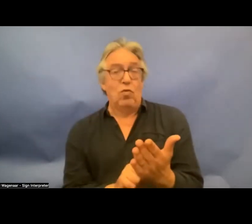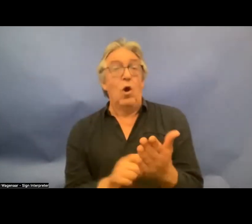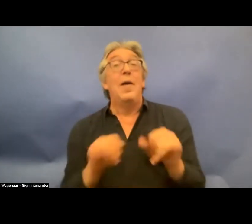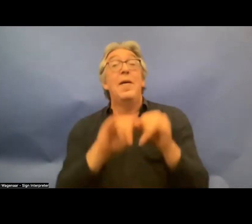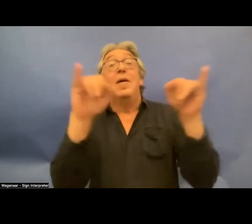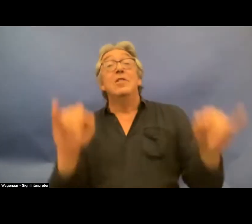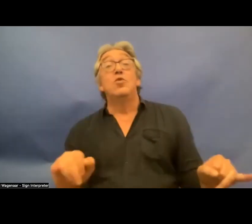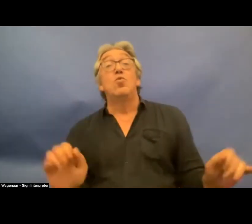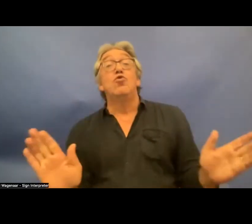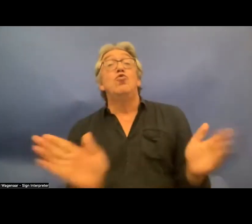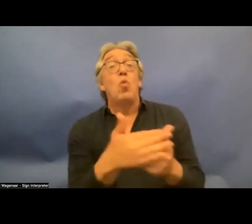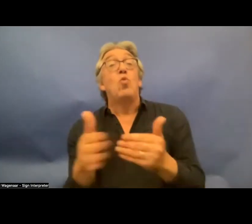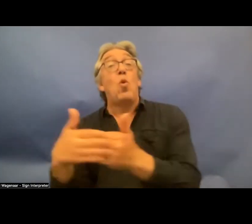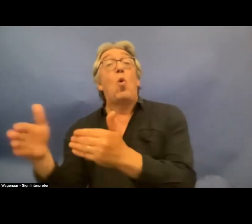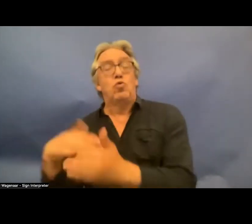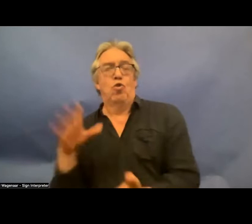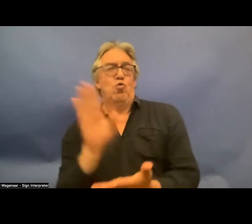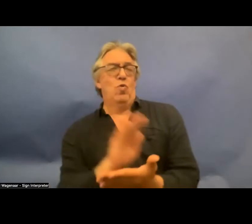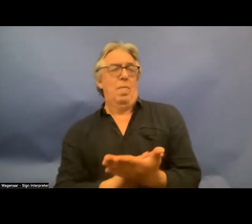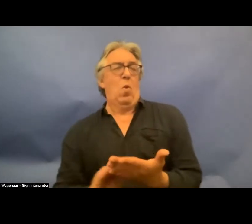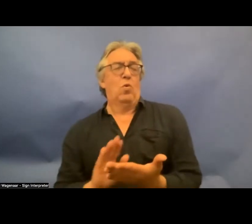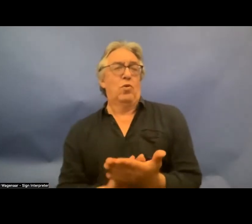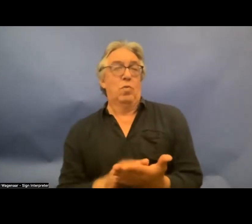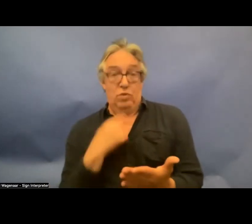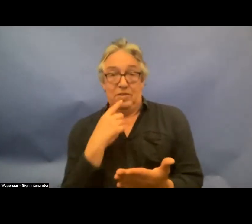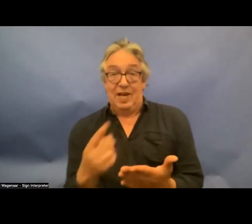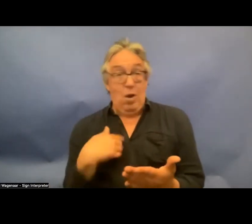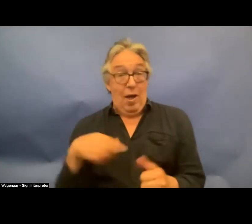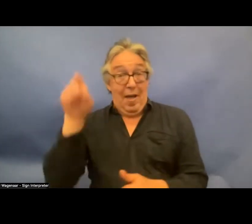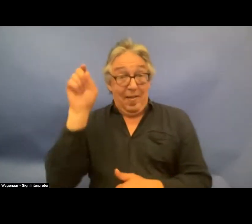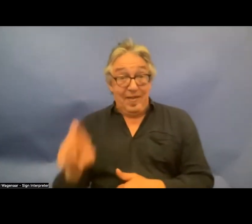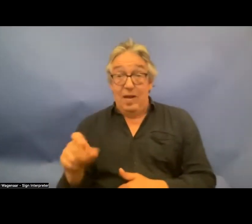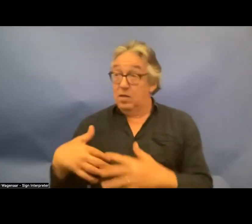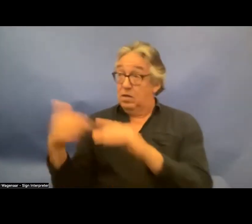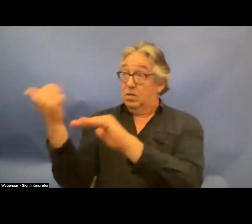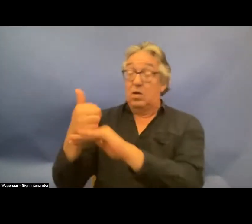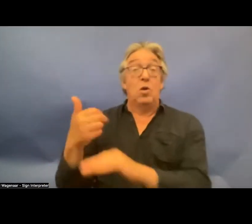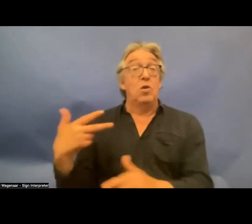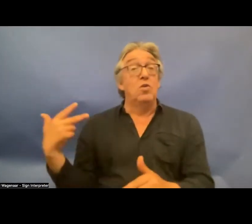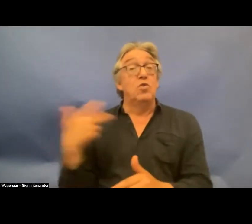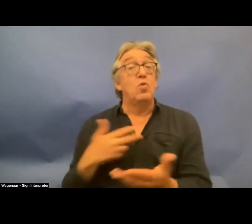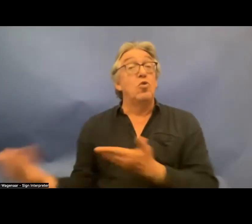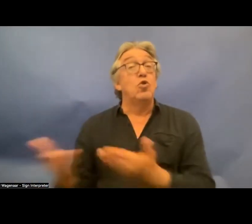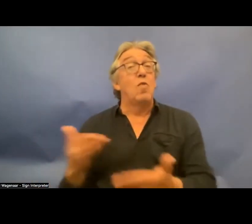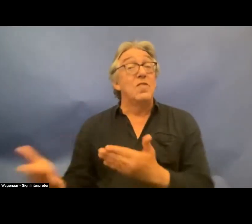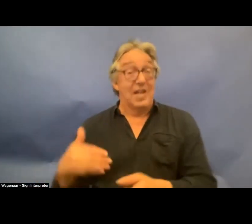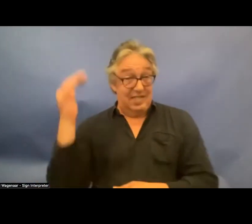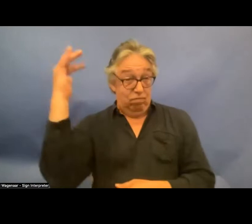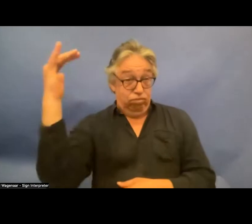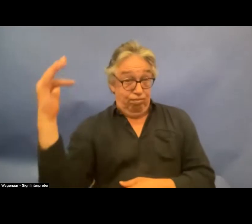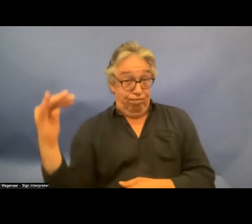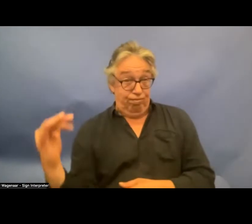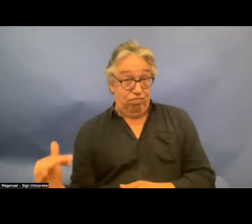list the different access to social services that were needed to be able to do so. I had hoped to have that link here